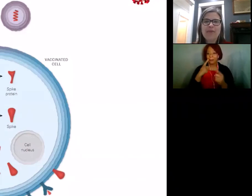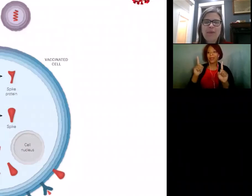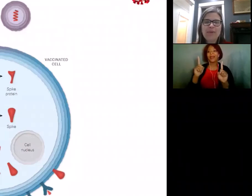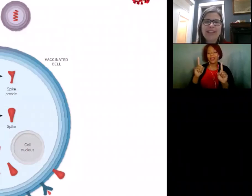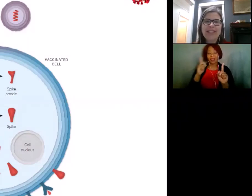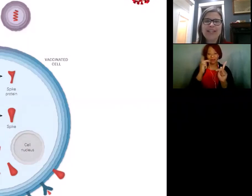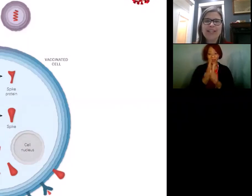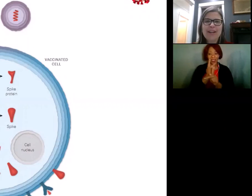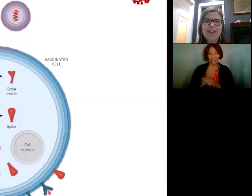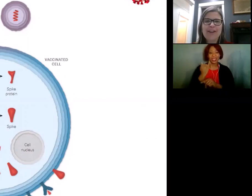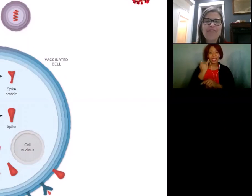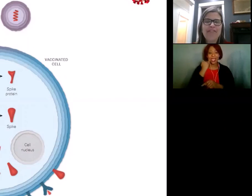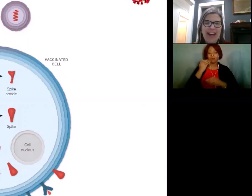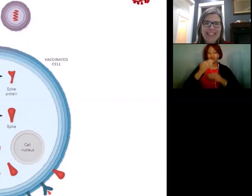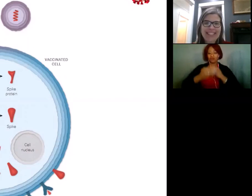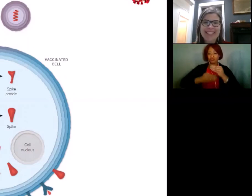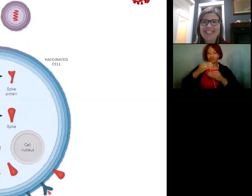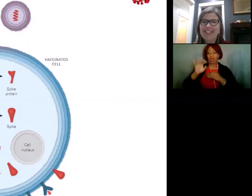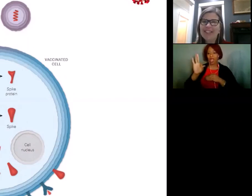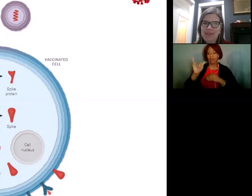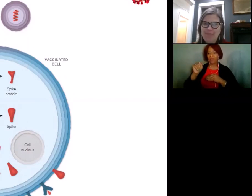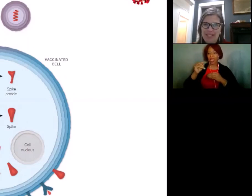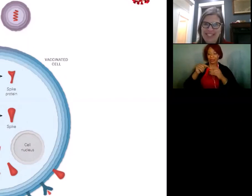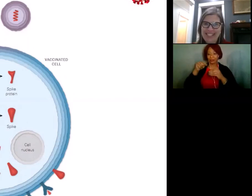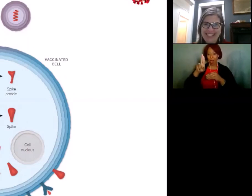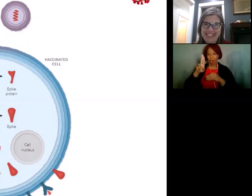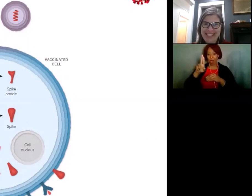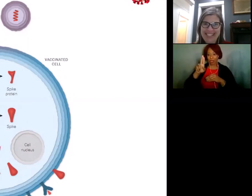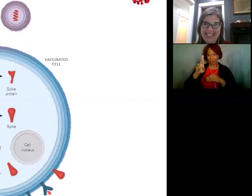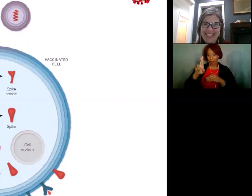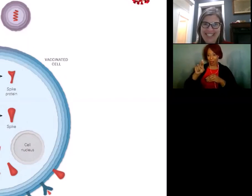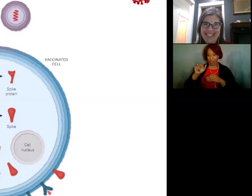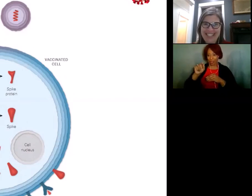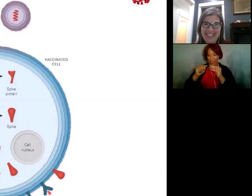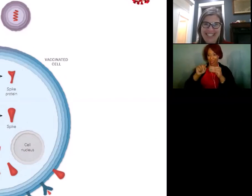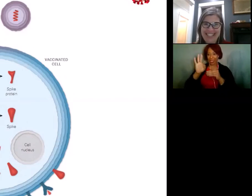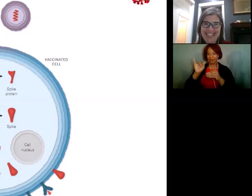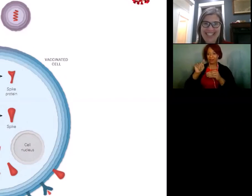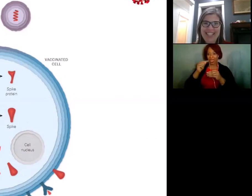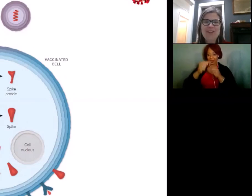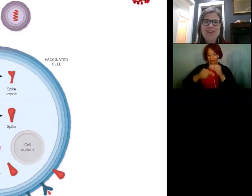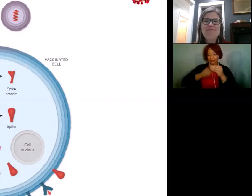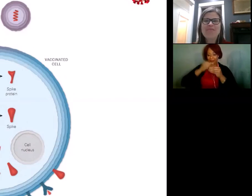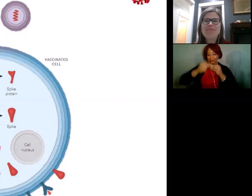they wrap it in a layer of fat or lipids,